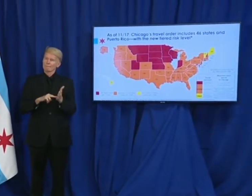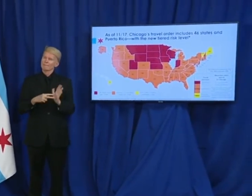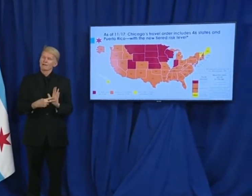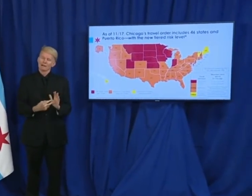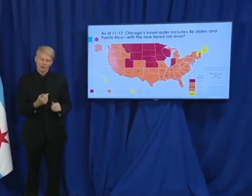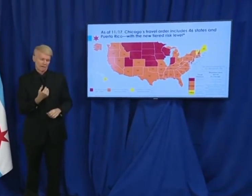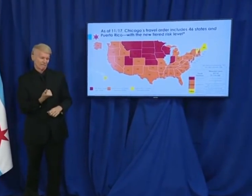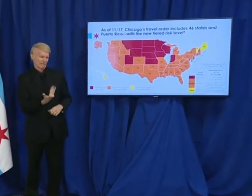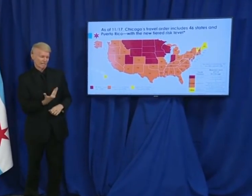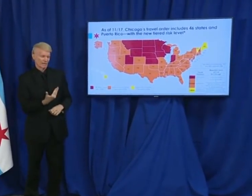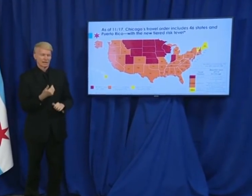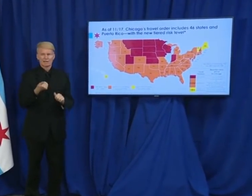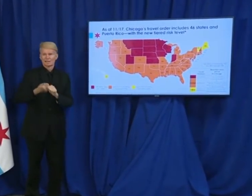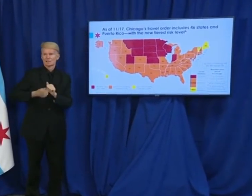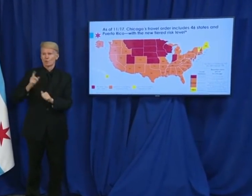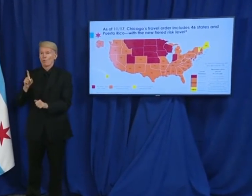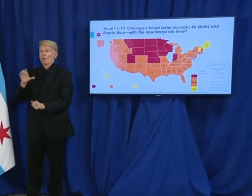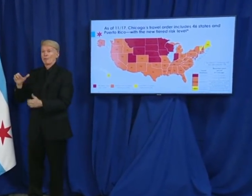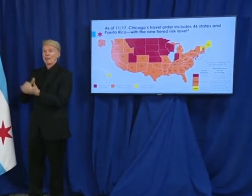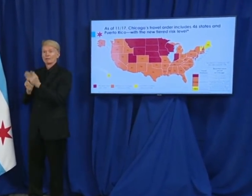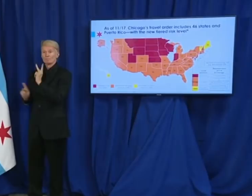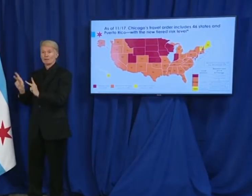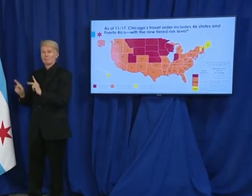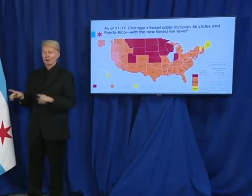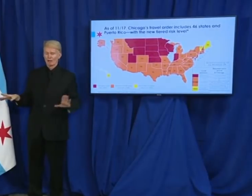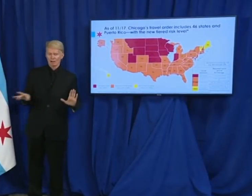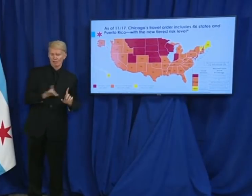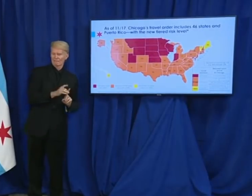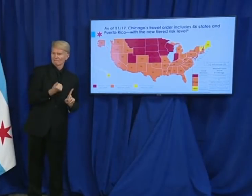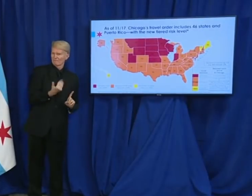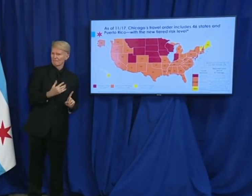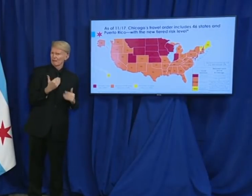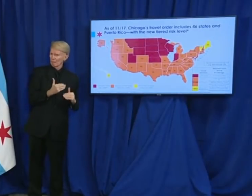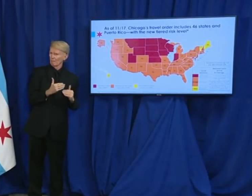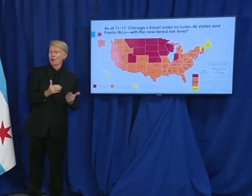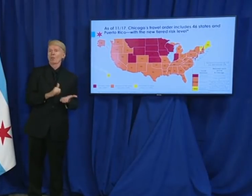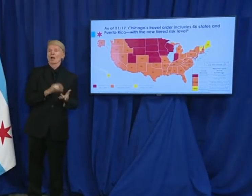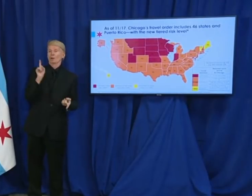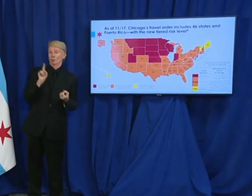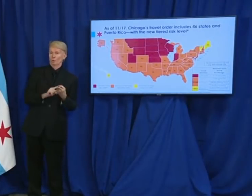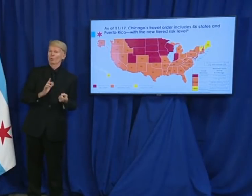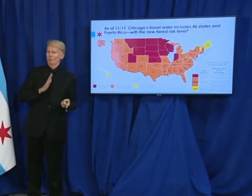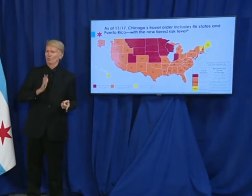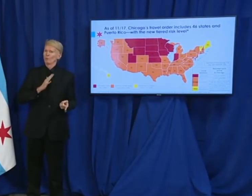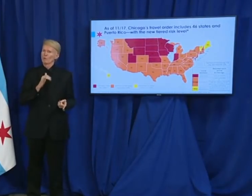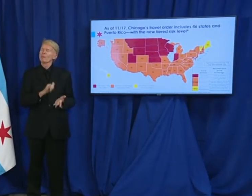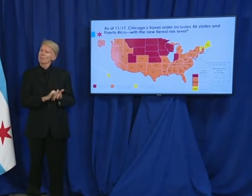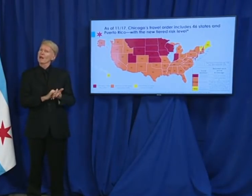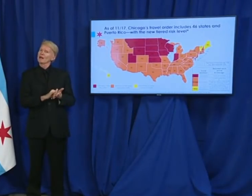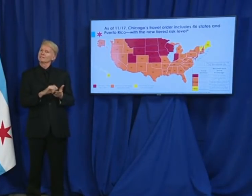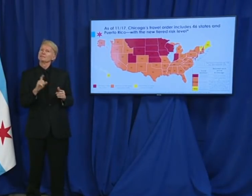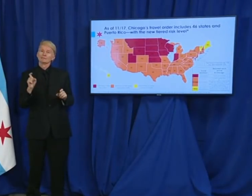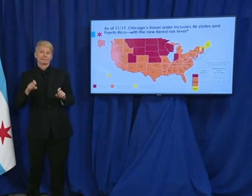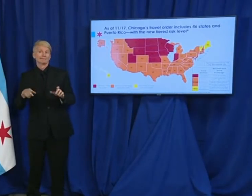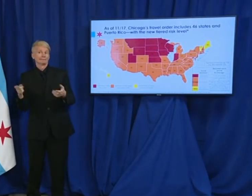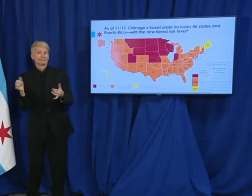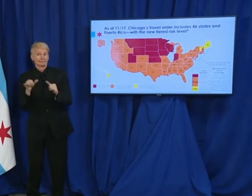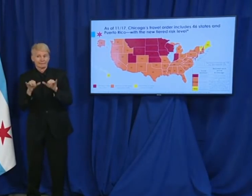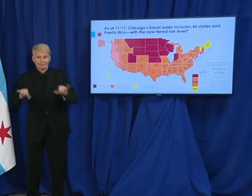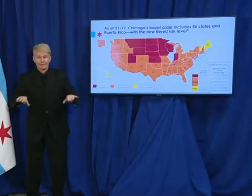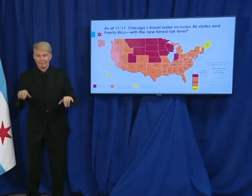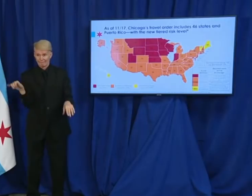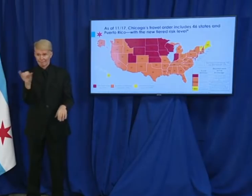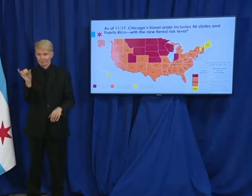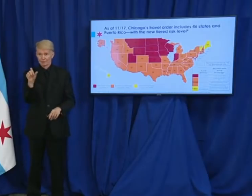day per 100,000. That's been the level where the quarantine has been required all along. Maine,